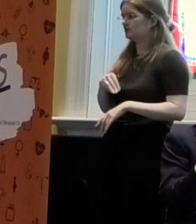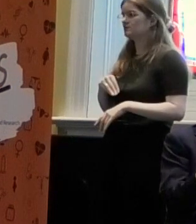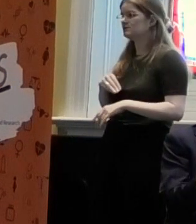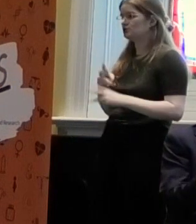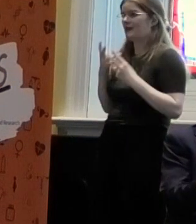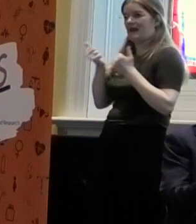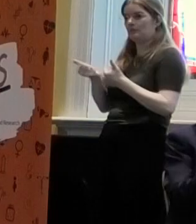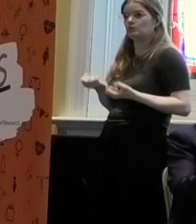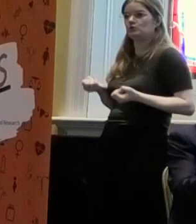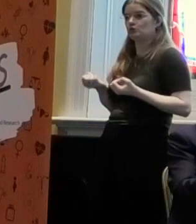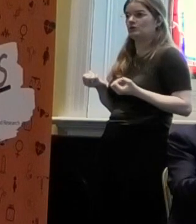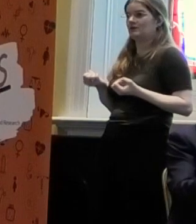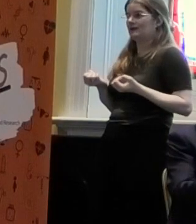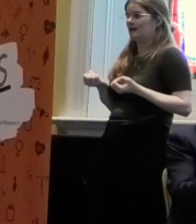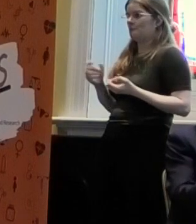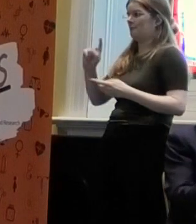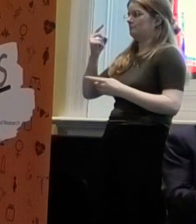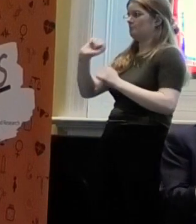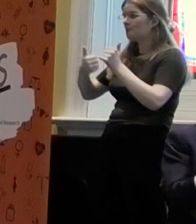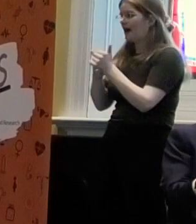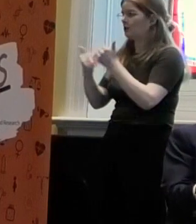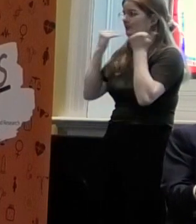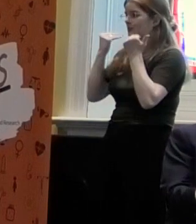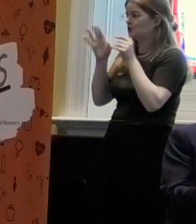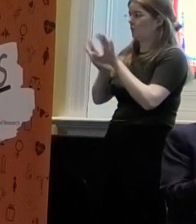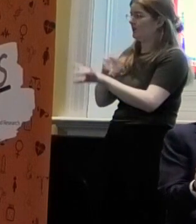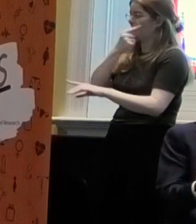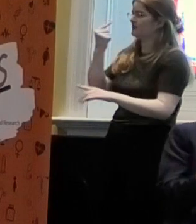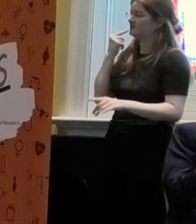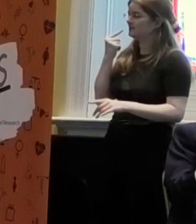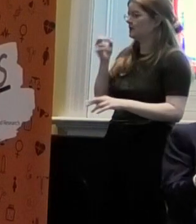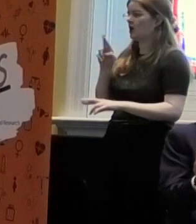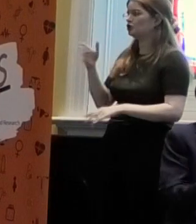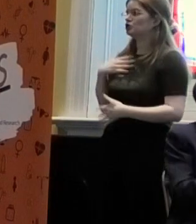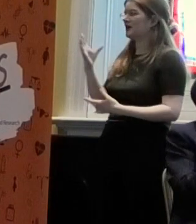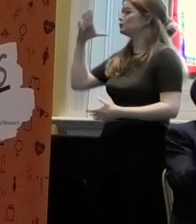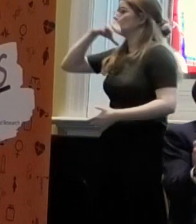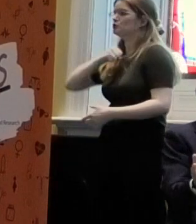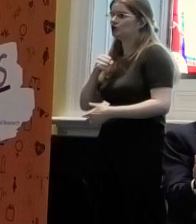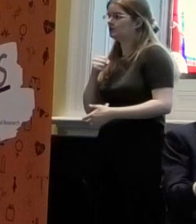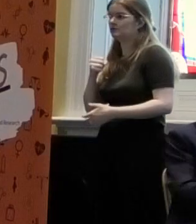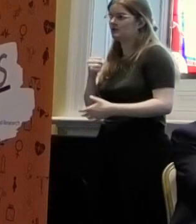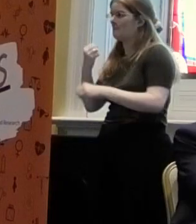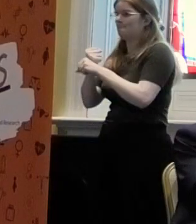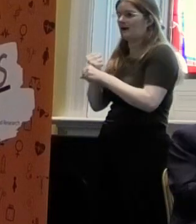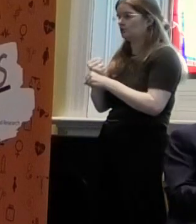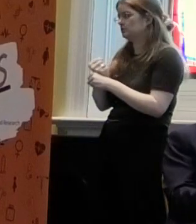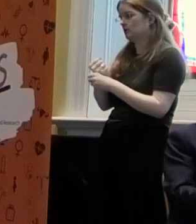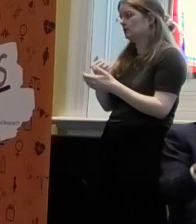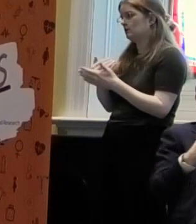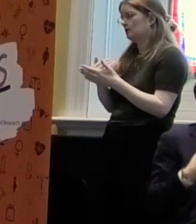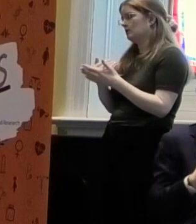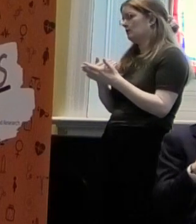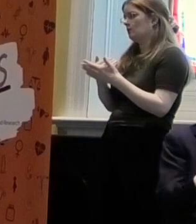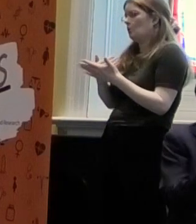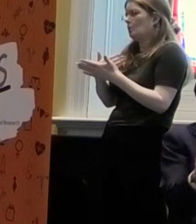important to be able to speak with data on these things, as opposed to what camp you hunch come from, or you come from,